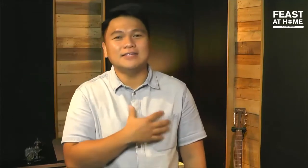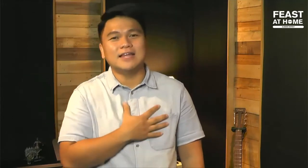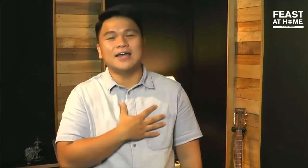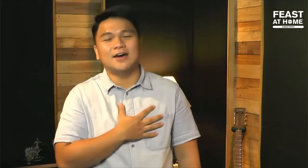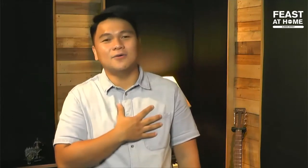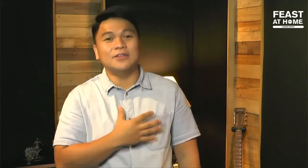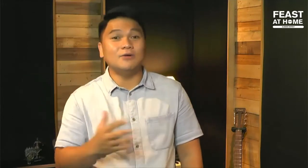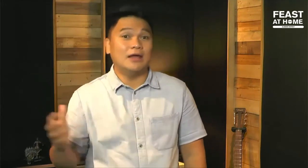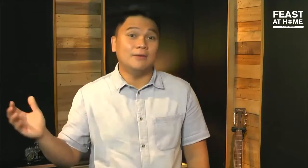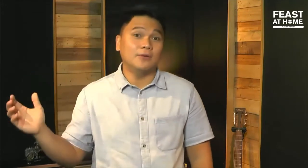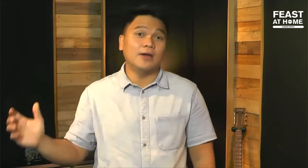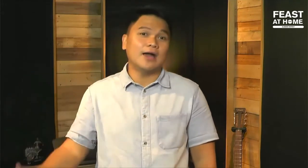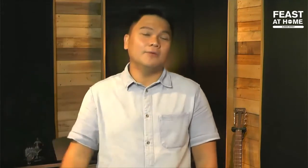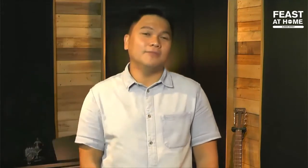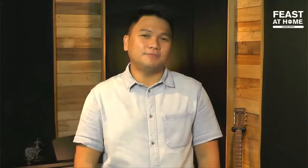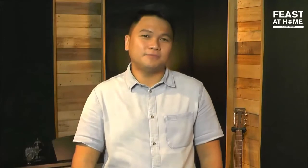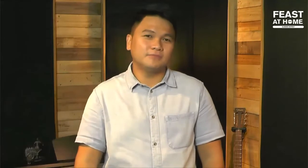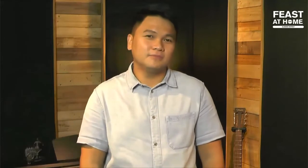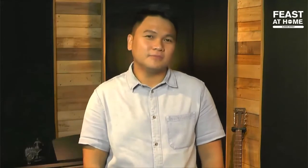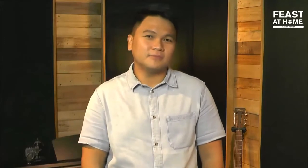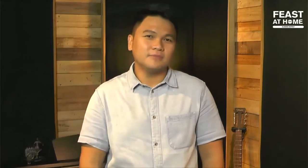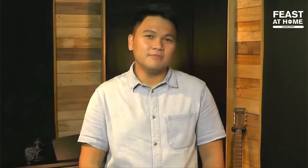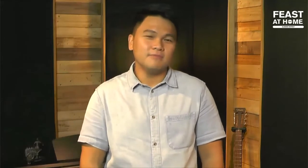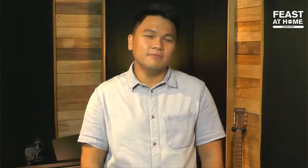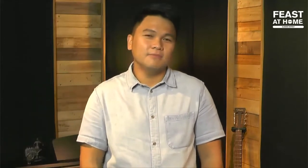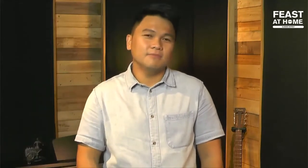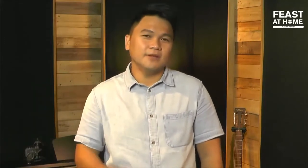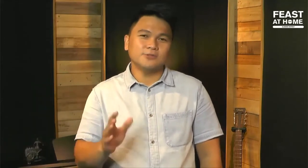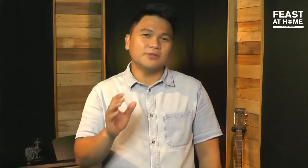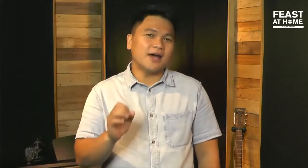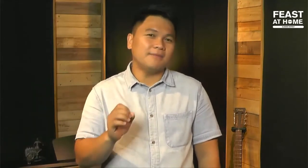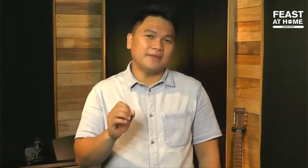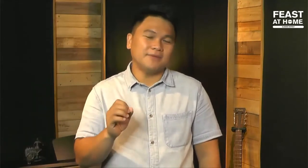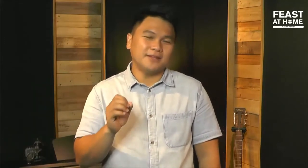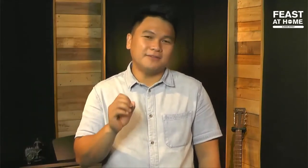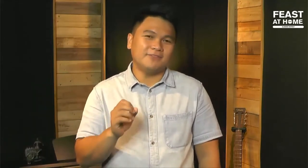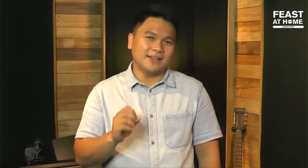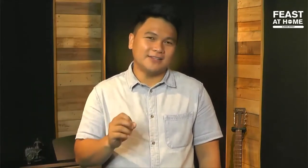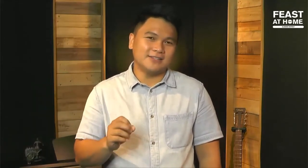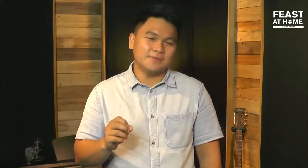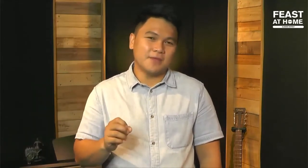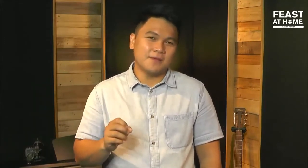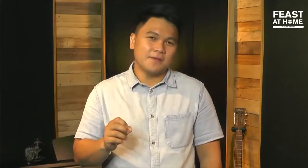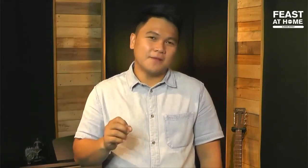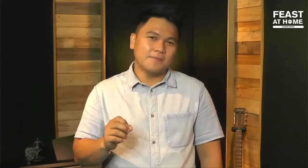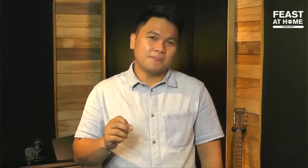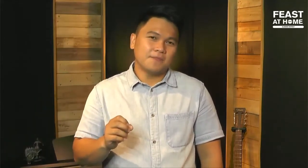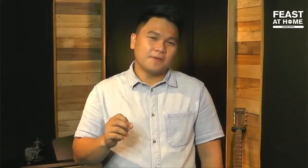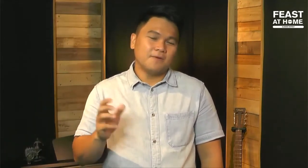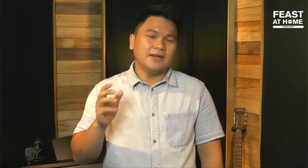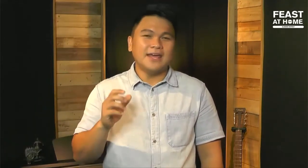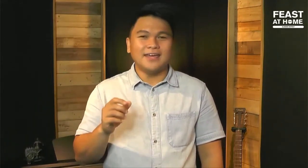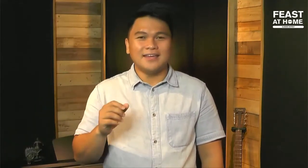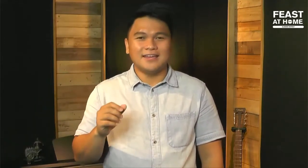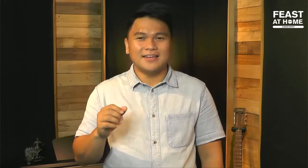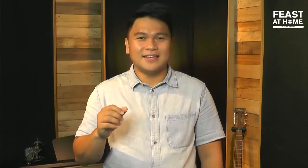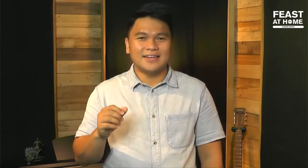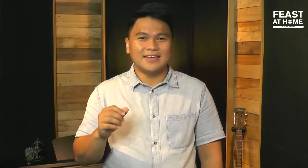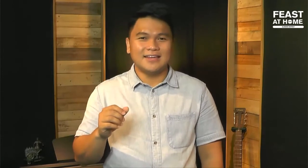yung landas ng anak ko? Hindi ko na alam anong gagawin." But here's what happened, my dear friends. One